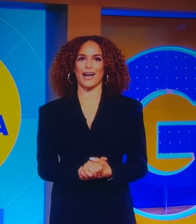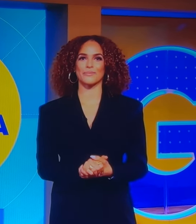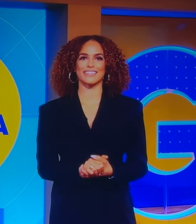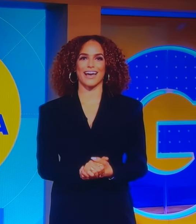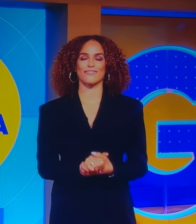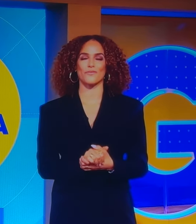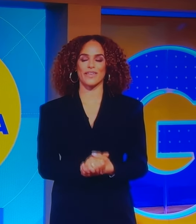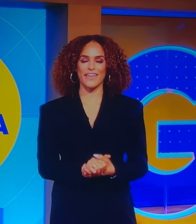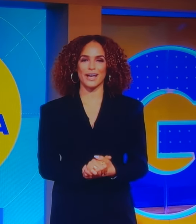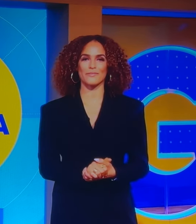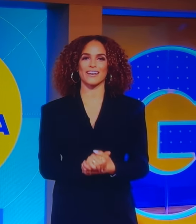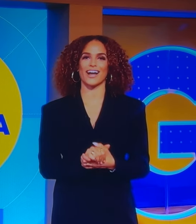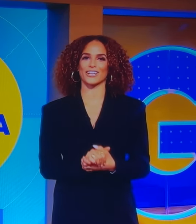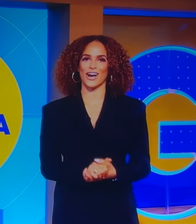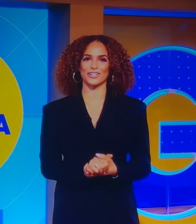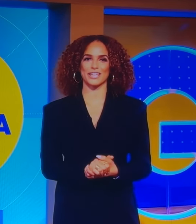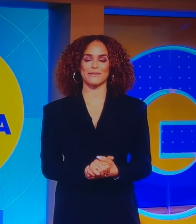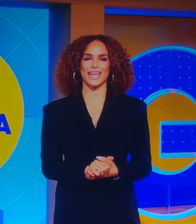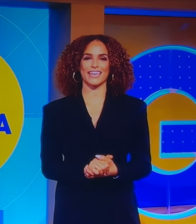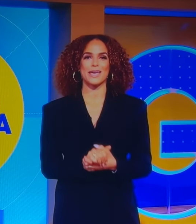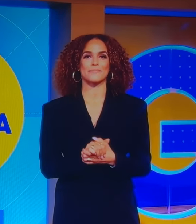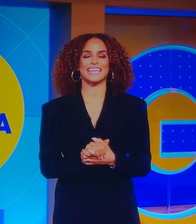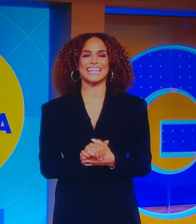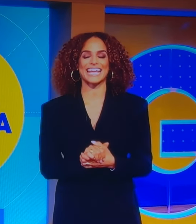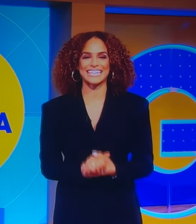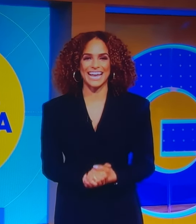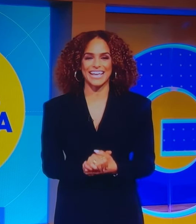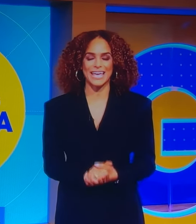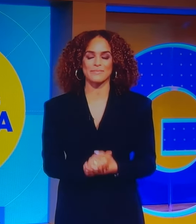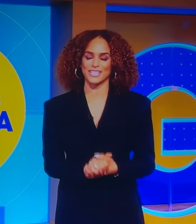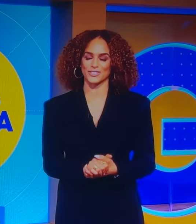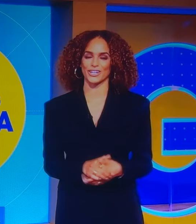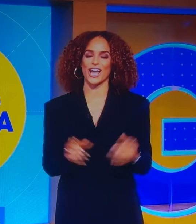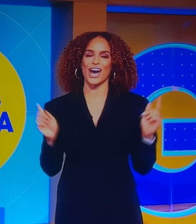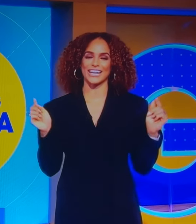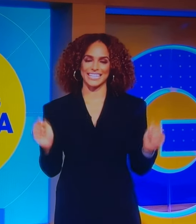I'll be live with the helmet on College Game Day, beginning at 9 a.m. Eastern on